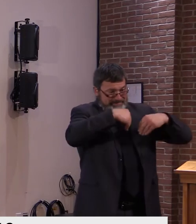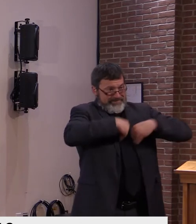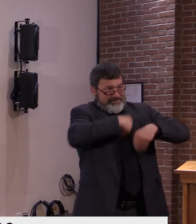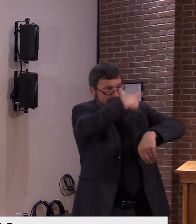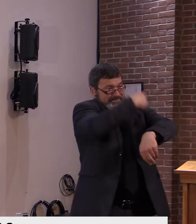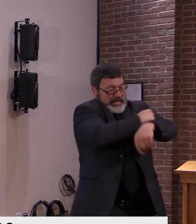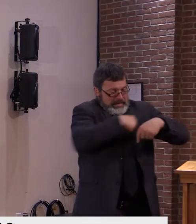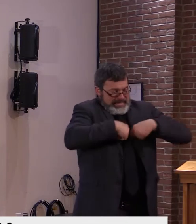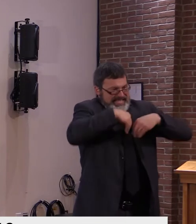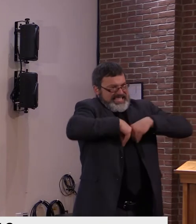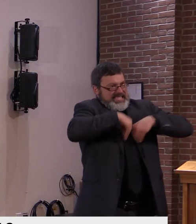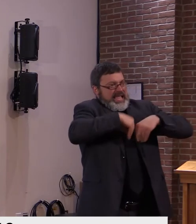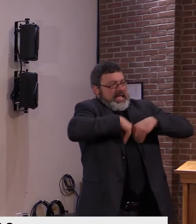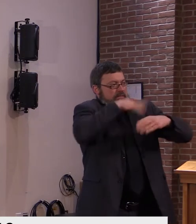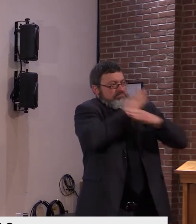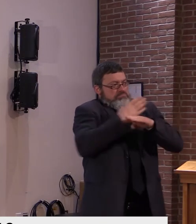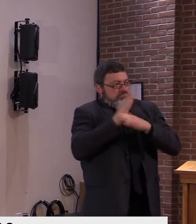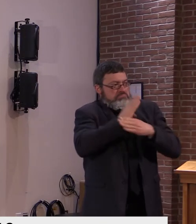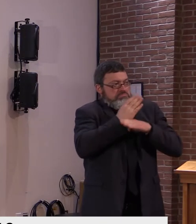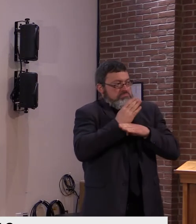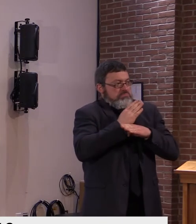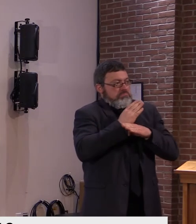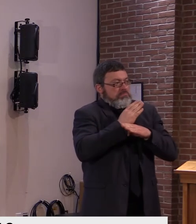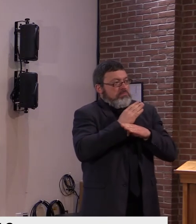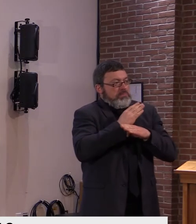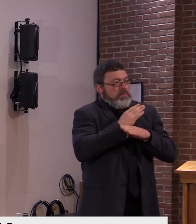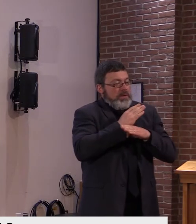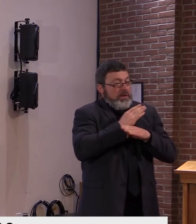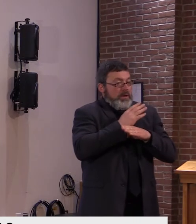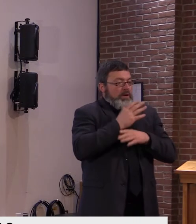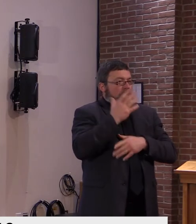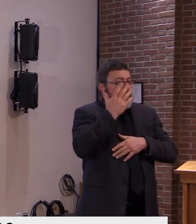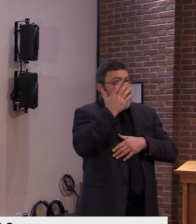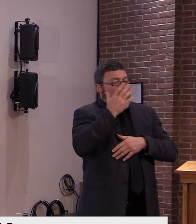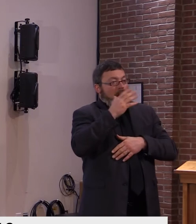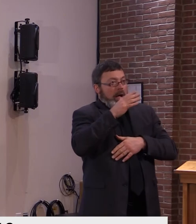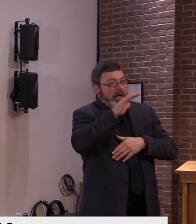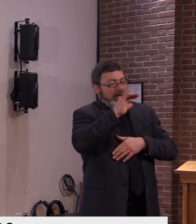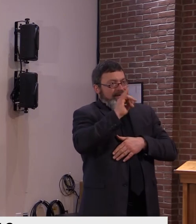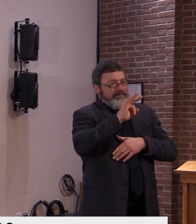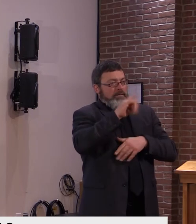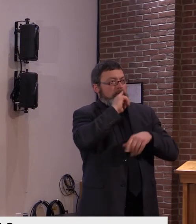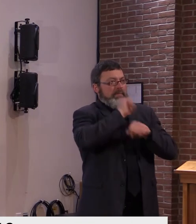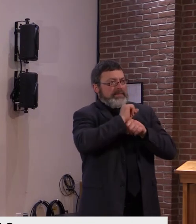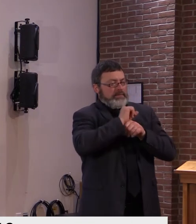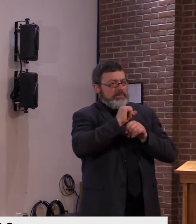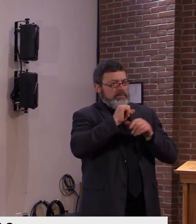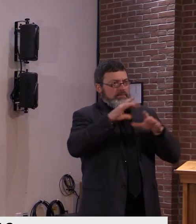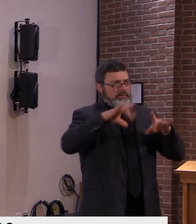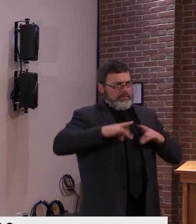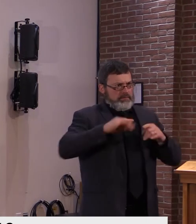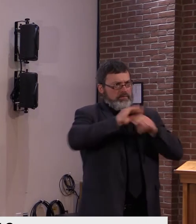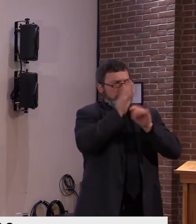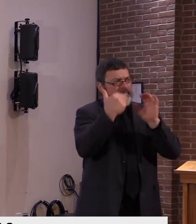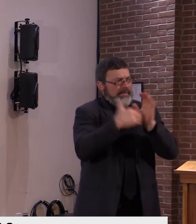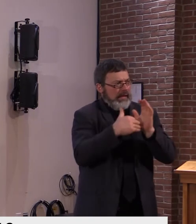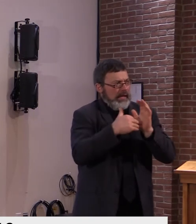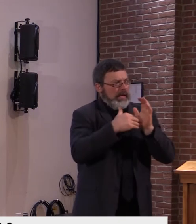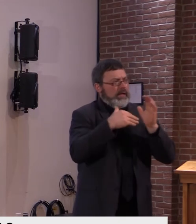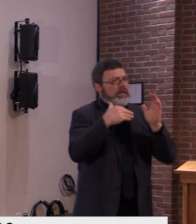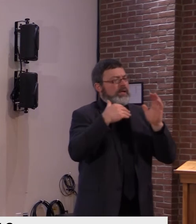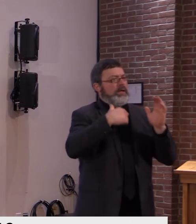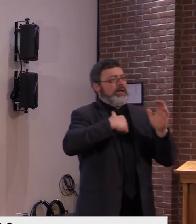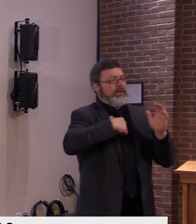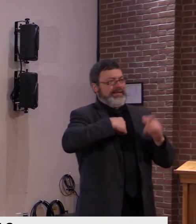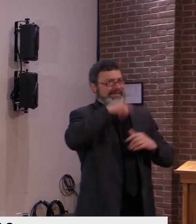the virus if you got exposed to it. And then we'd want to know how long those antibodies would be measurable and still stay